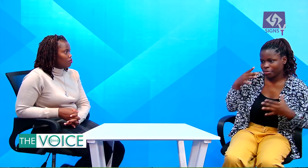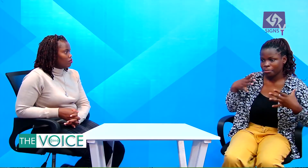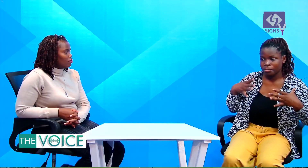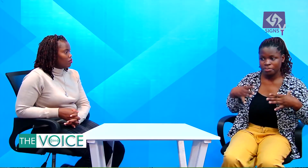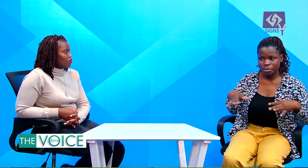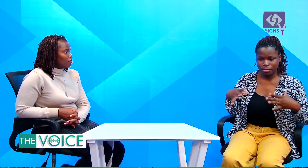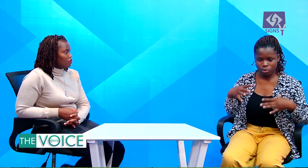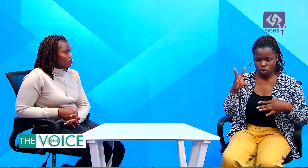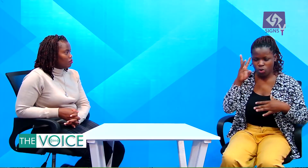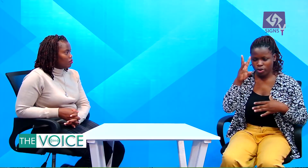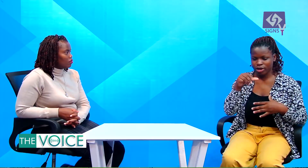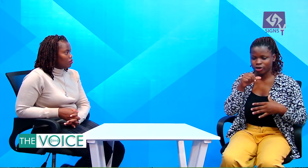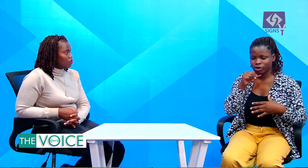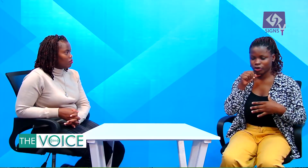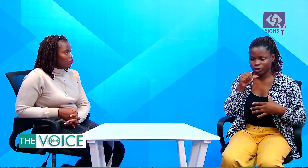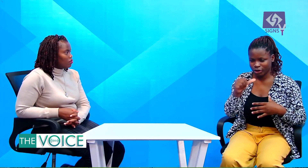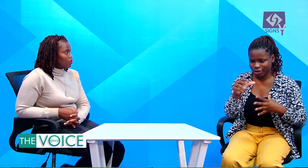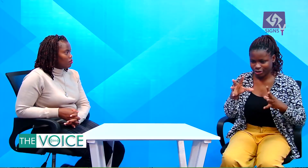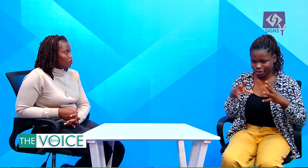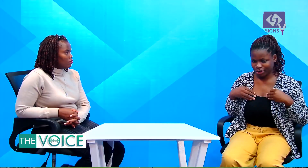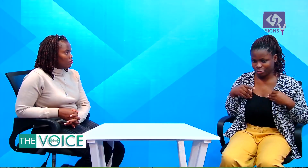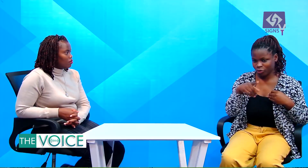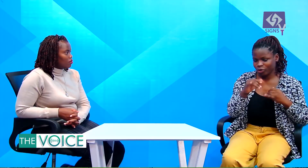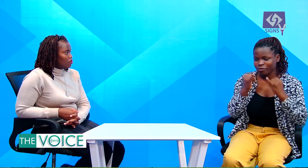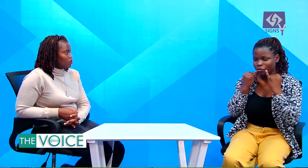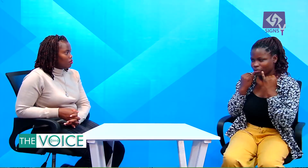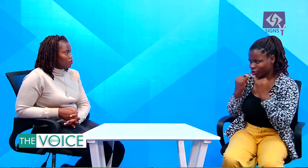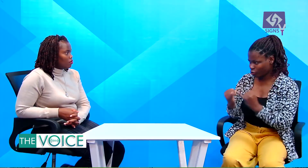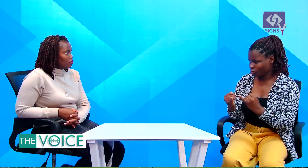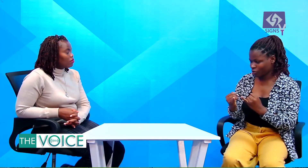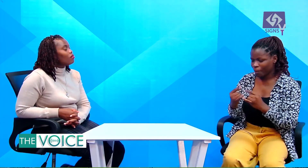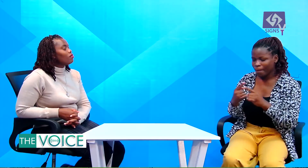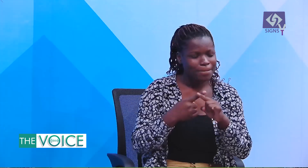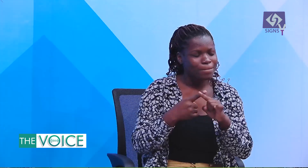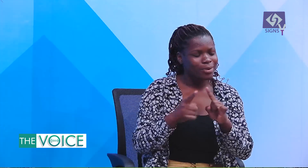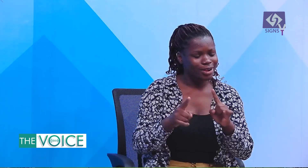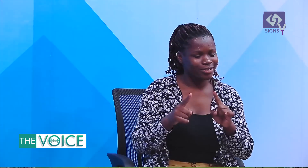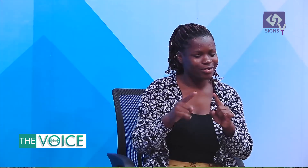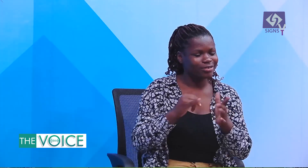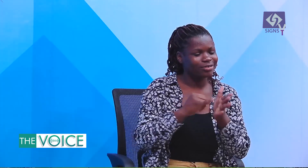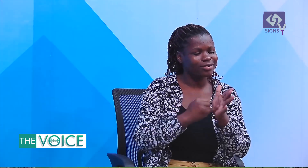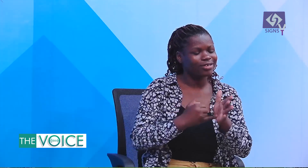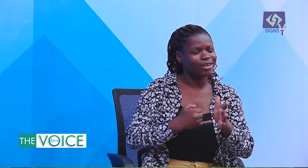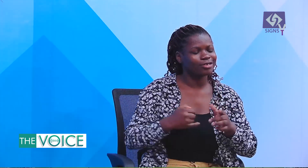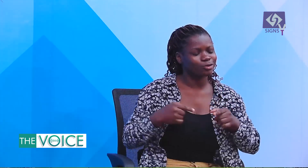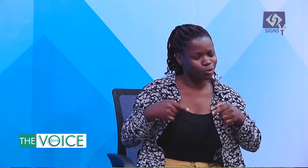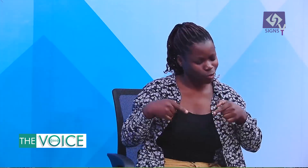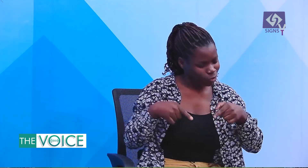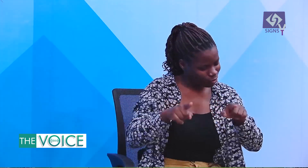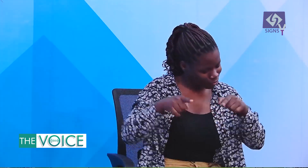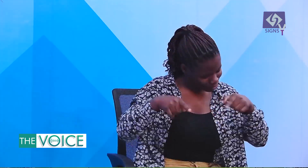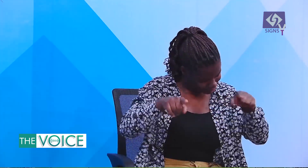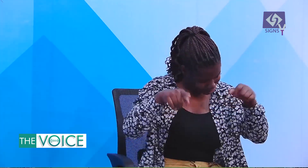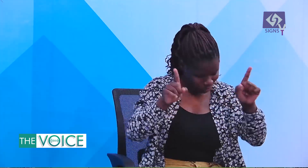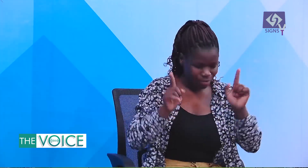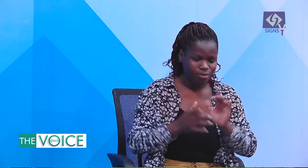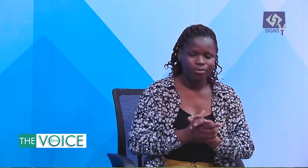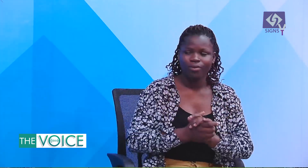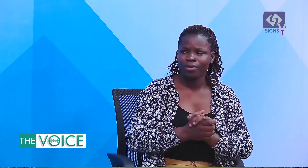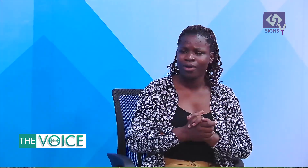you think people will not accept you or accept whatever you're telling them, just keep